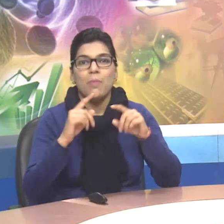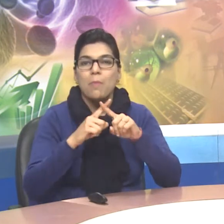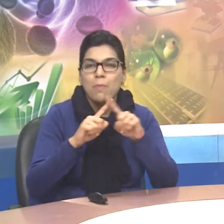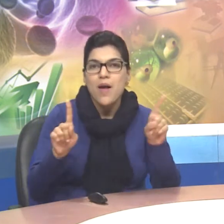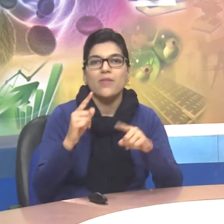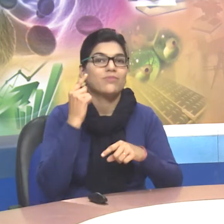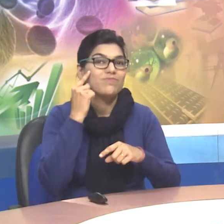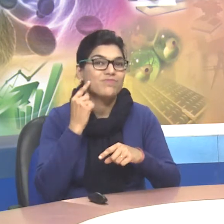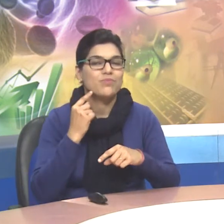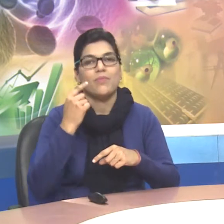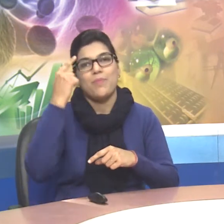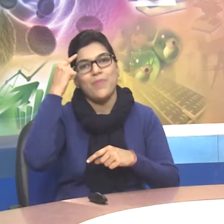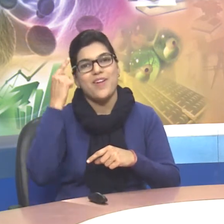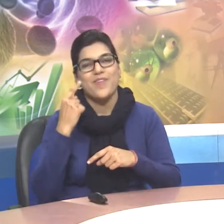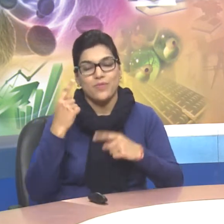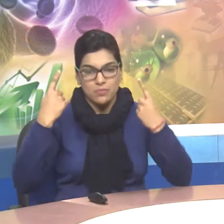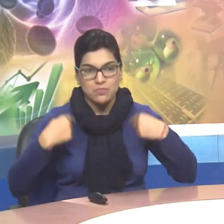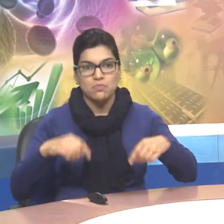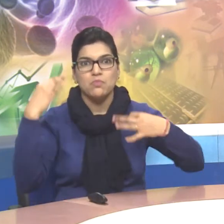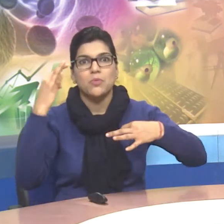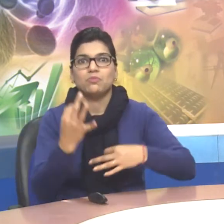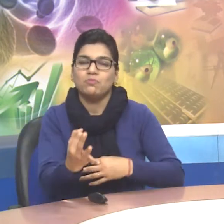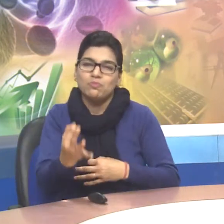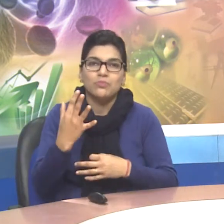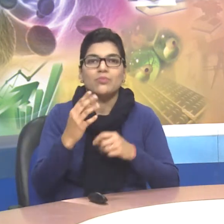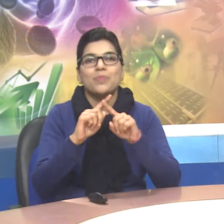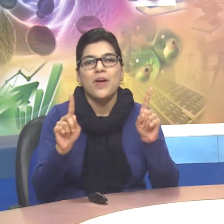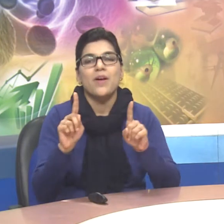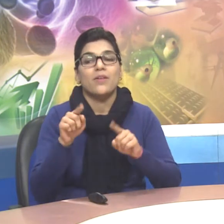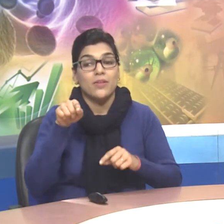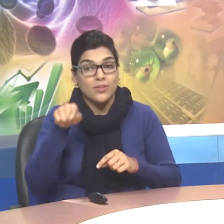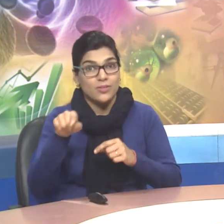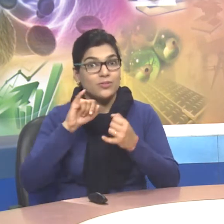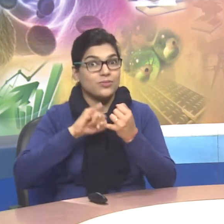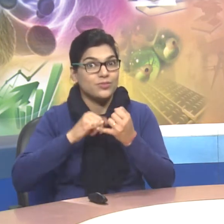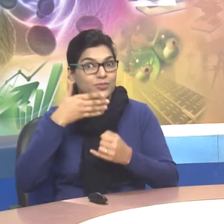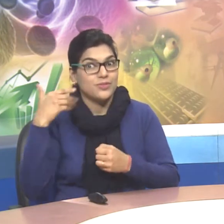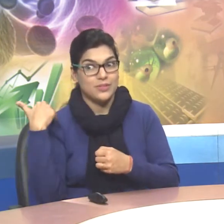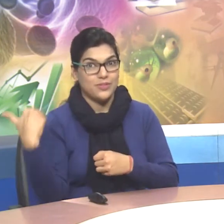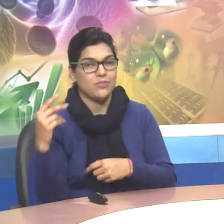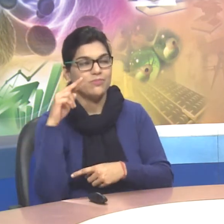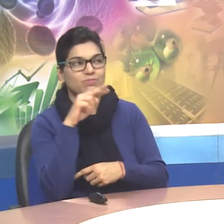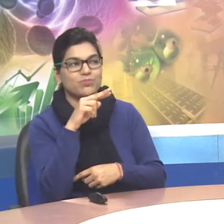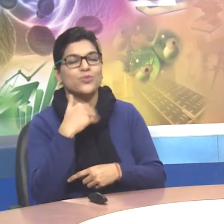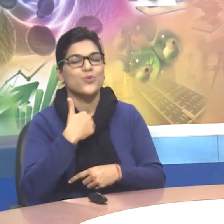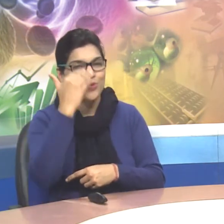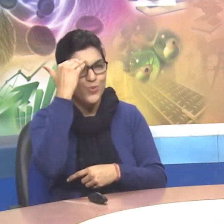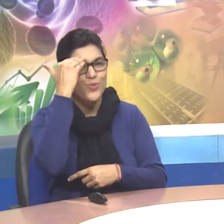With her fine, regular features, and I wasn't even half